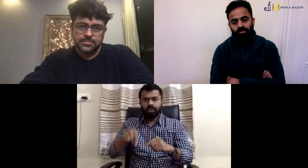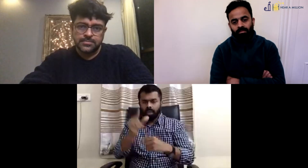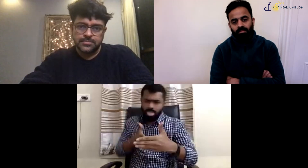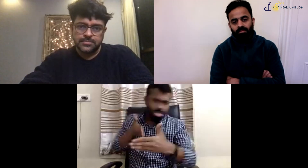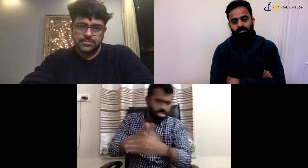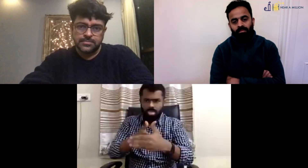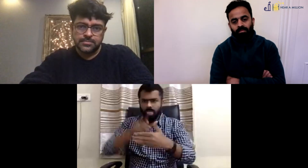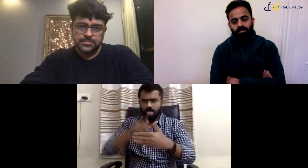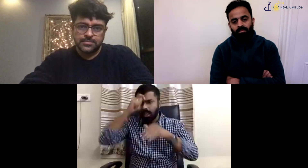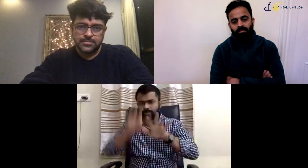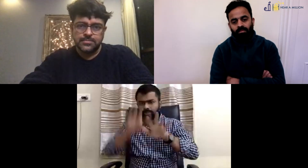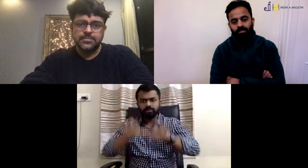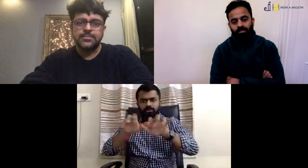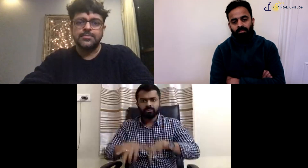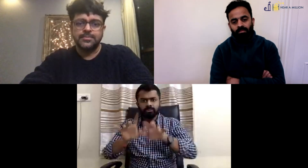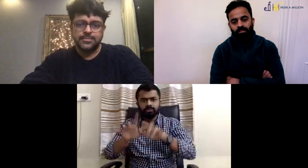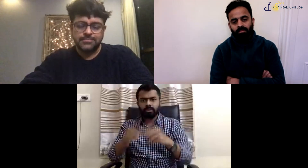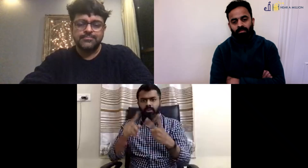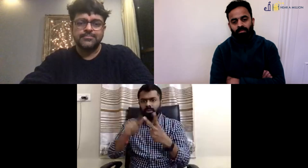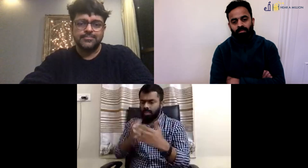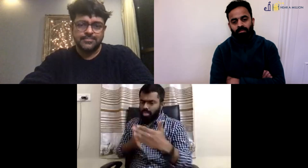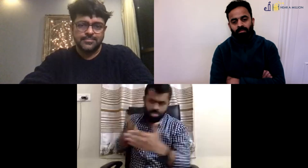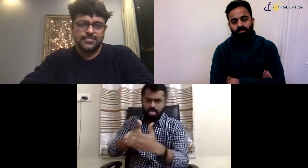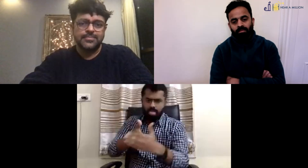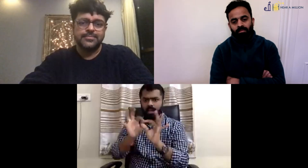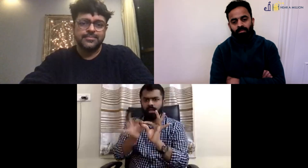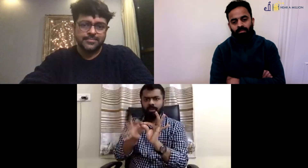all the times to make them understand, but English,